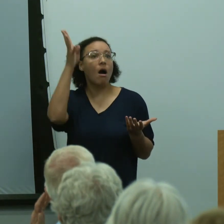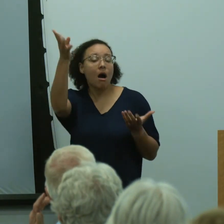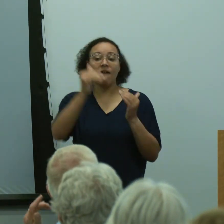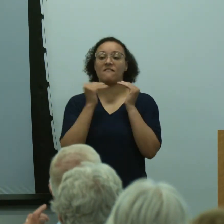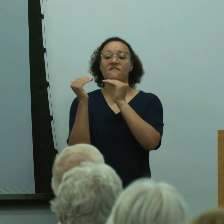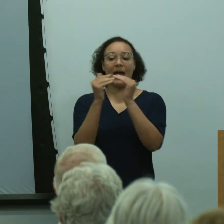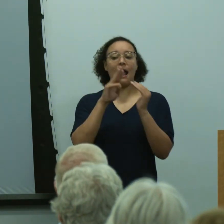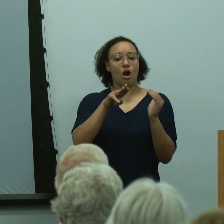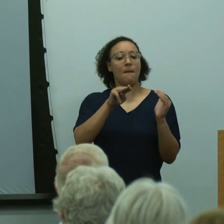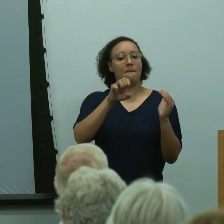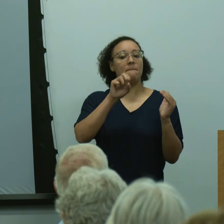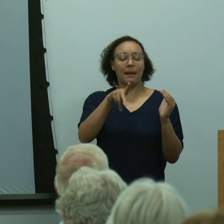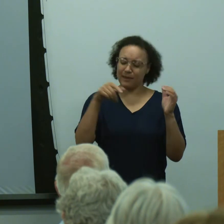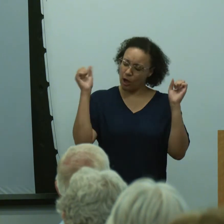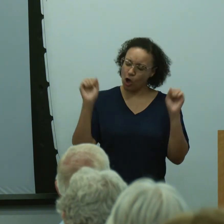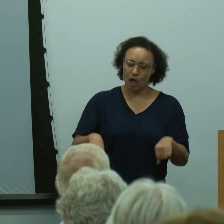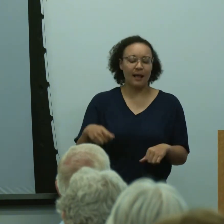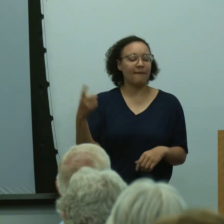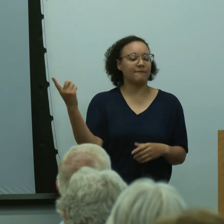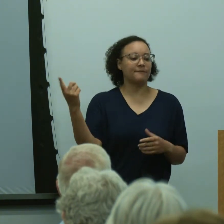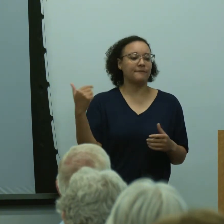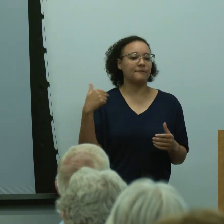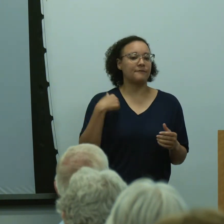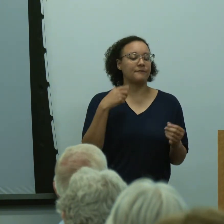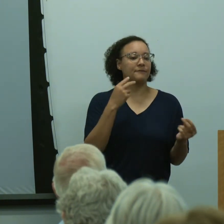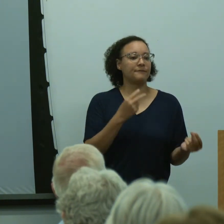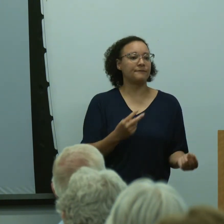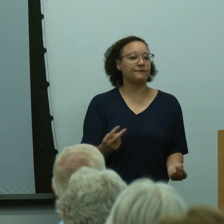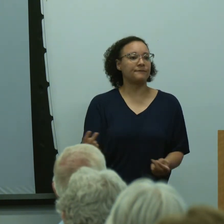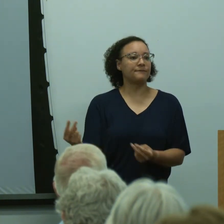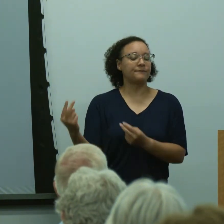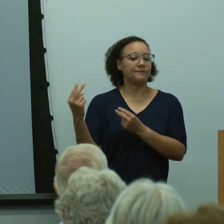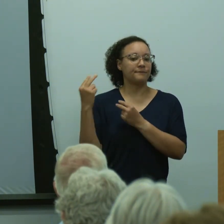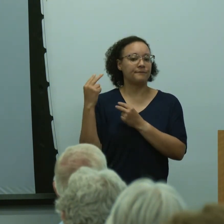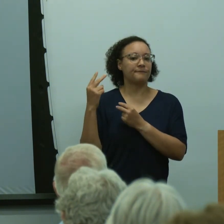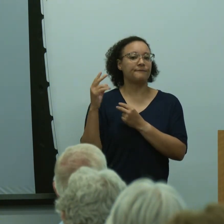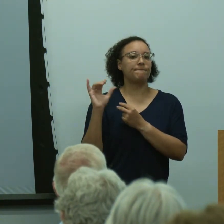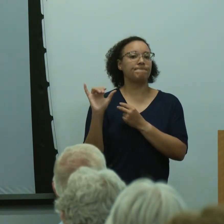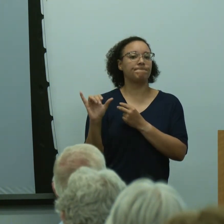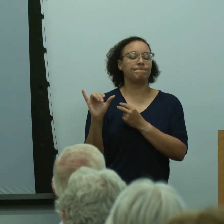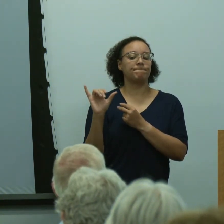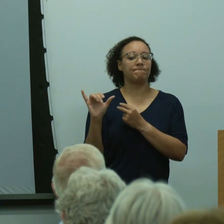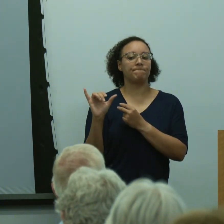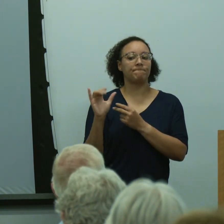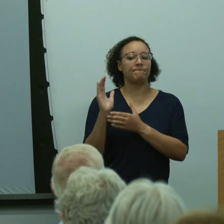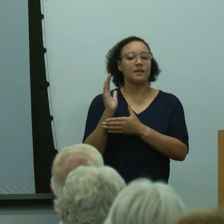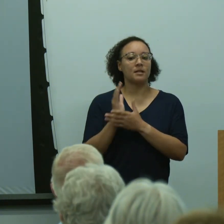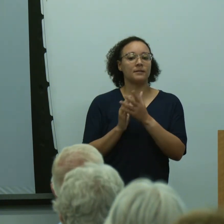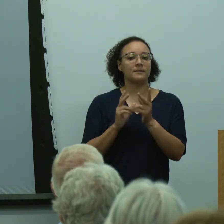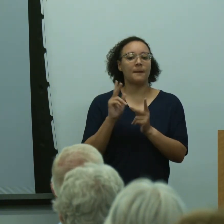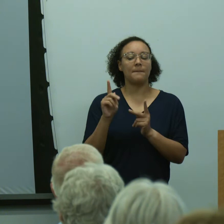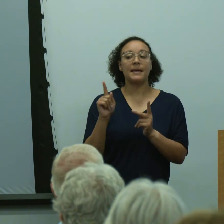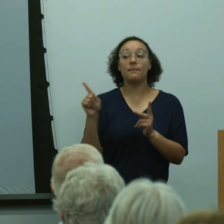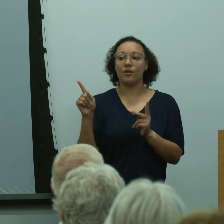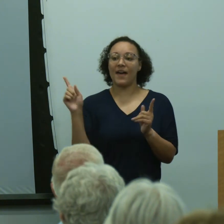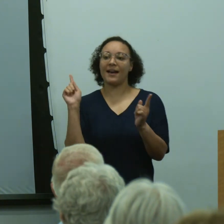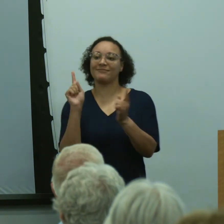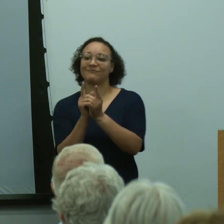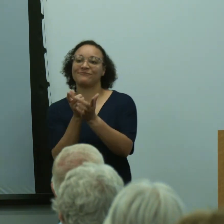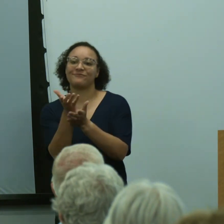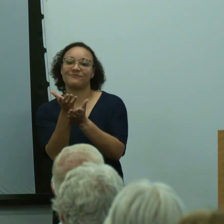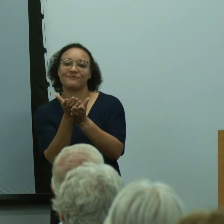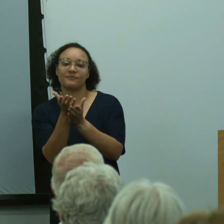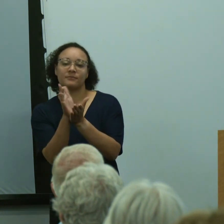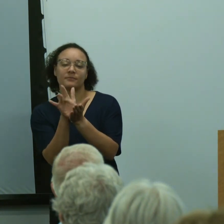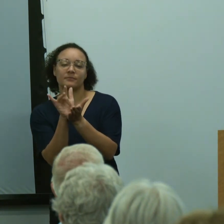think, hindsight tells me, that there were some people who negotiated in bad faith, who